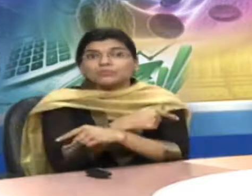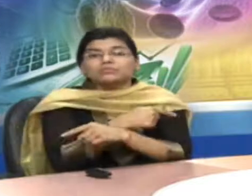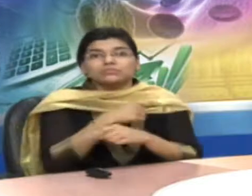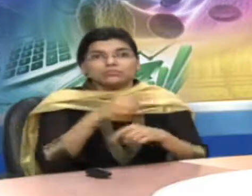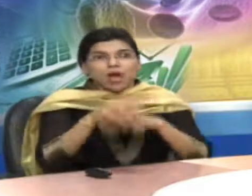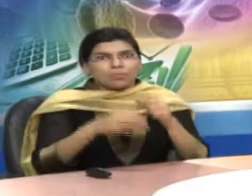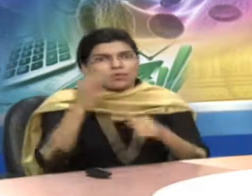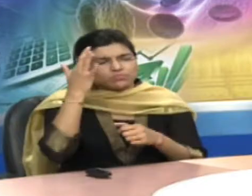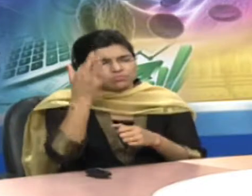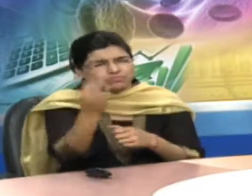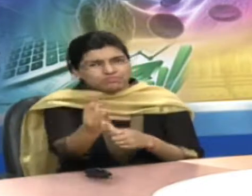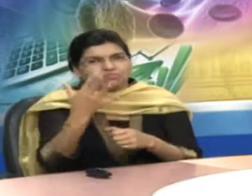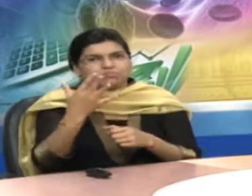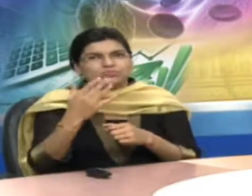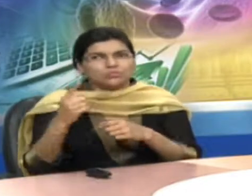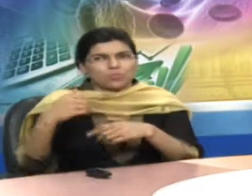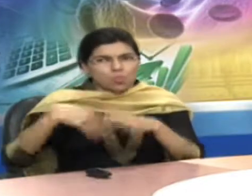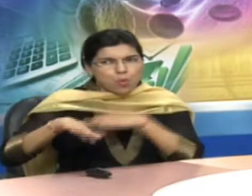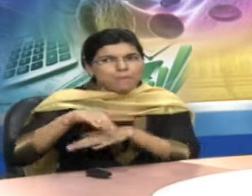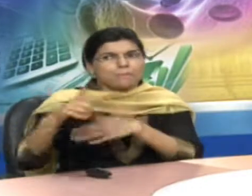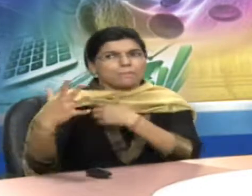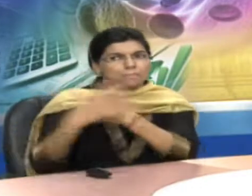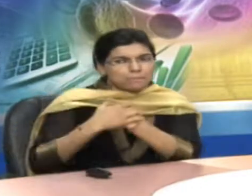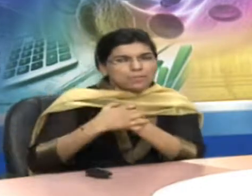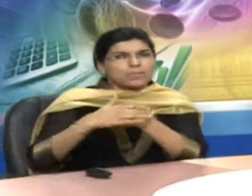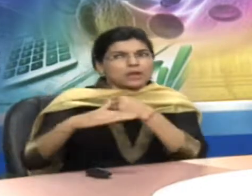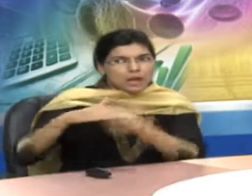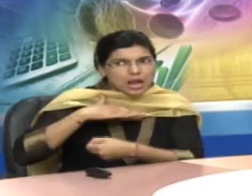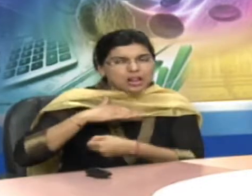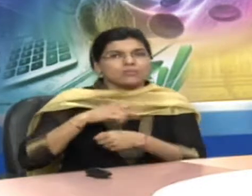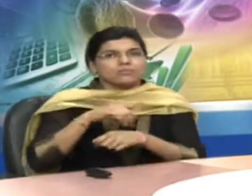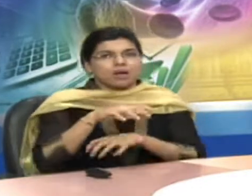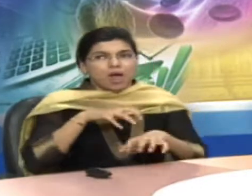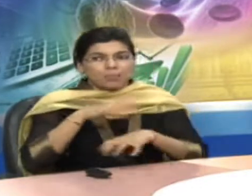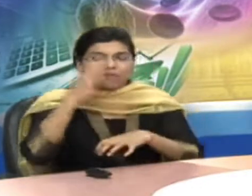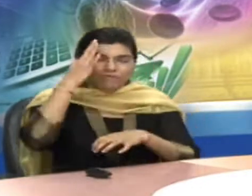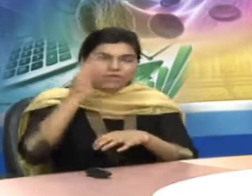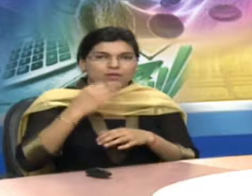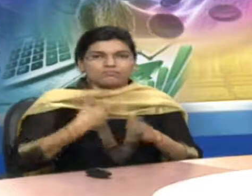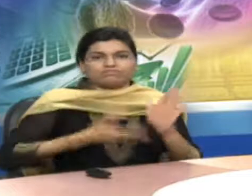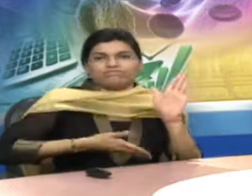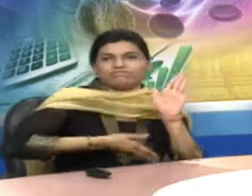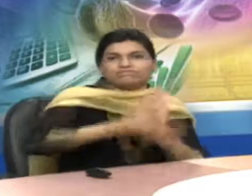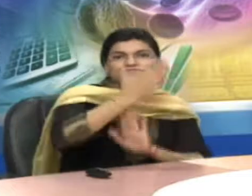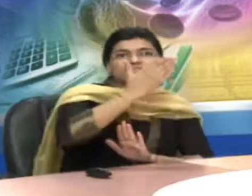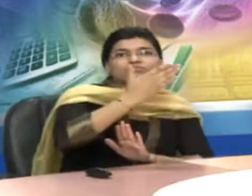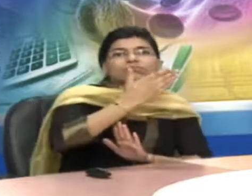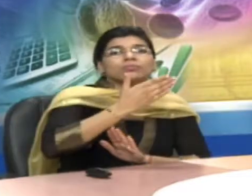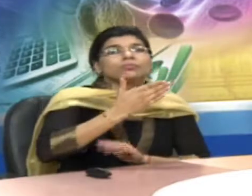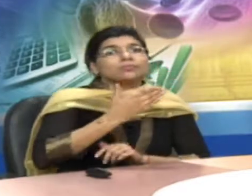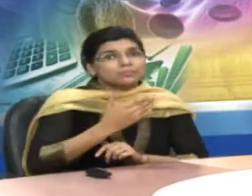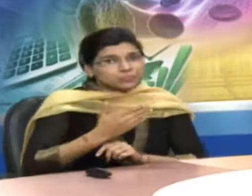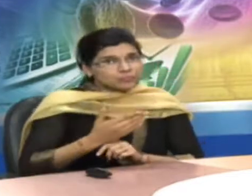away. But if the man has any love for animals,